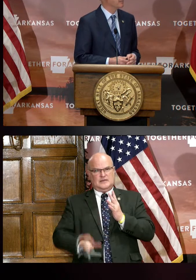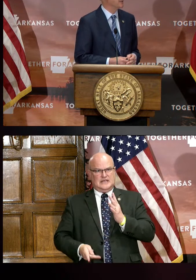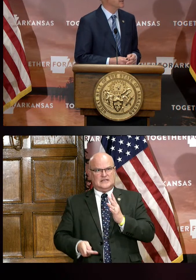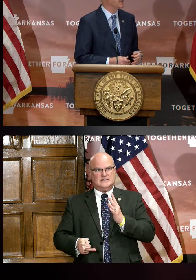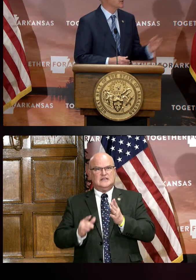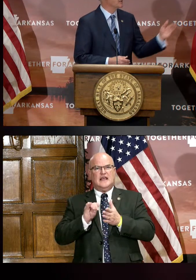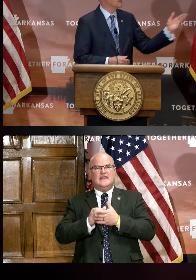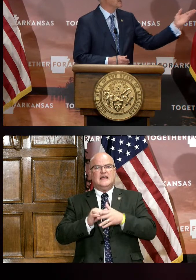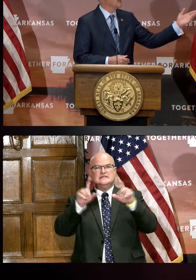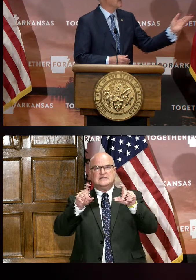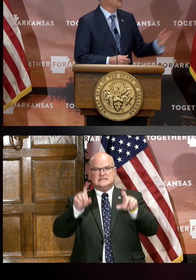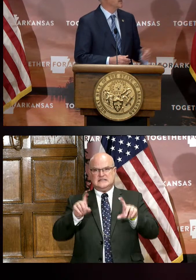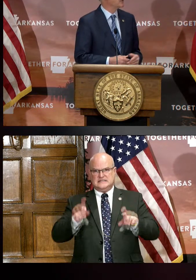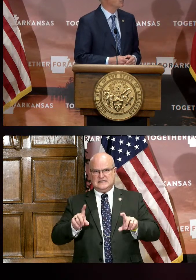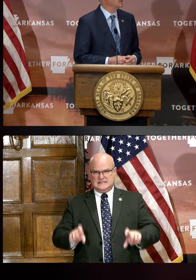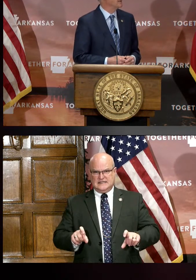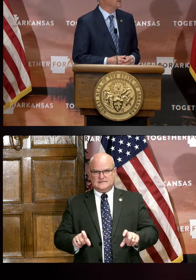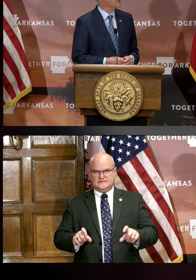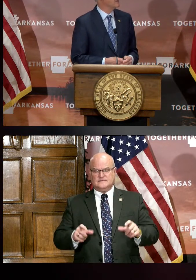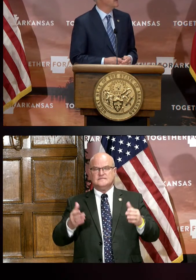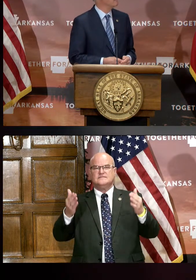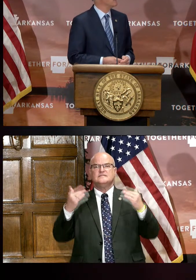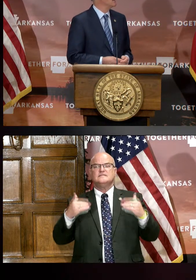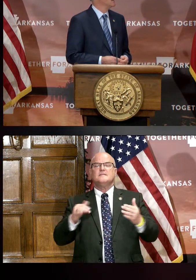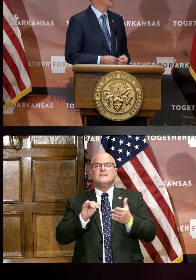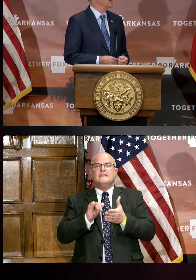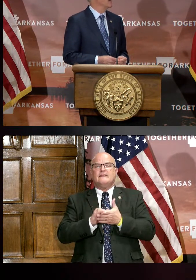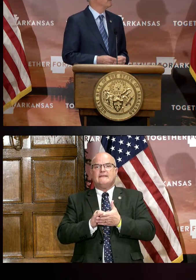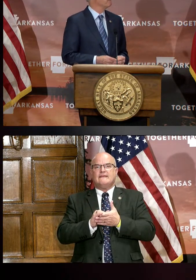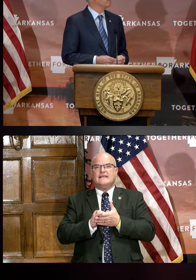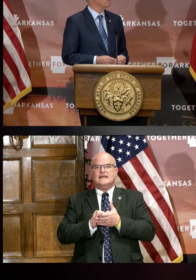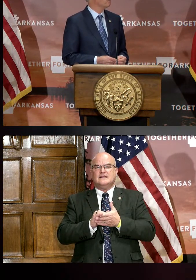that has been tested. The next one is the